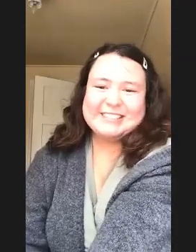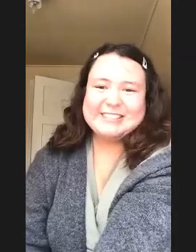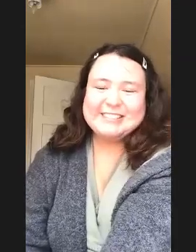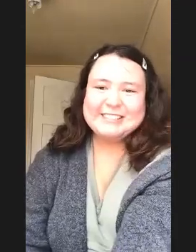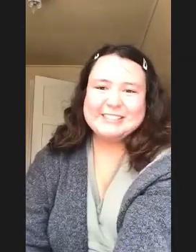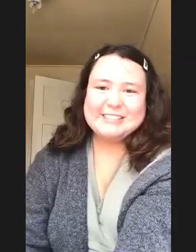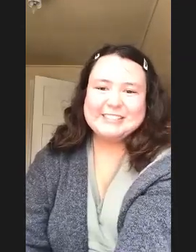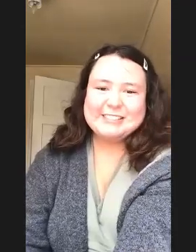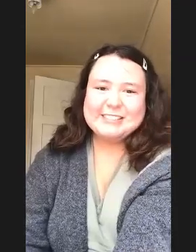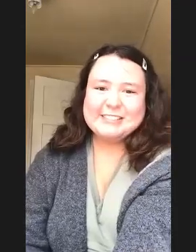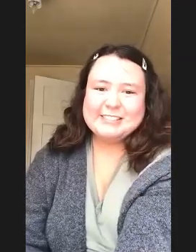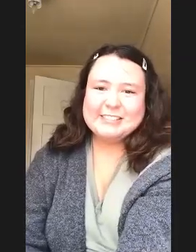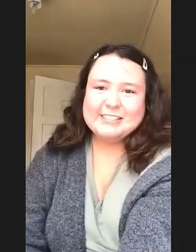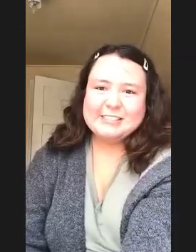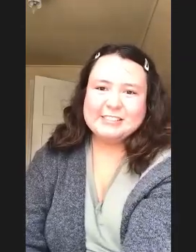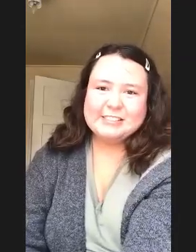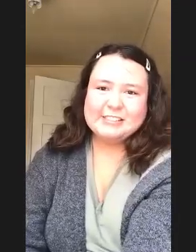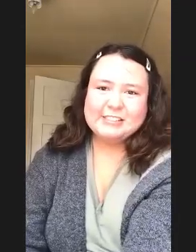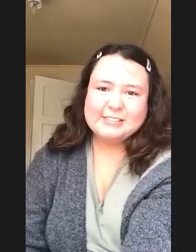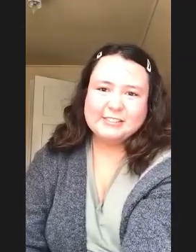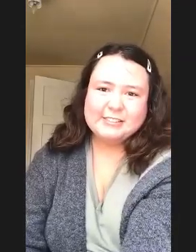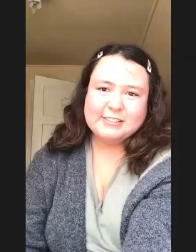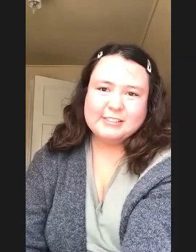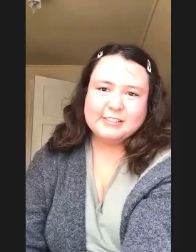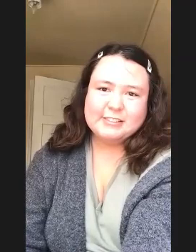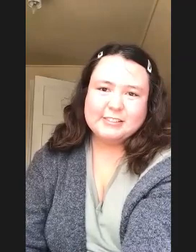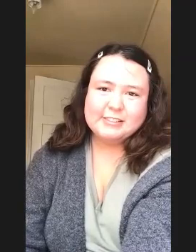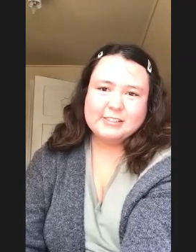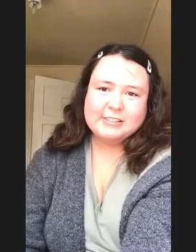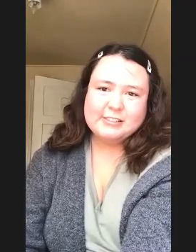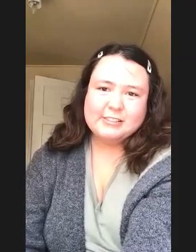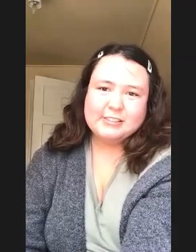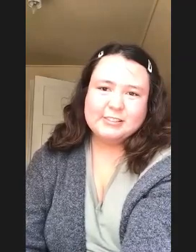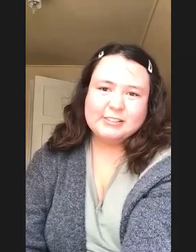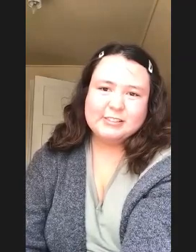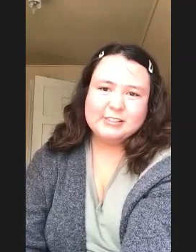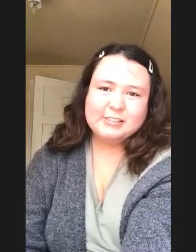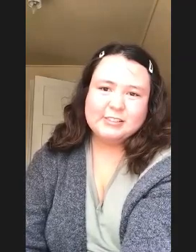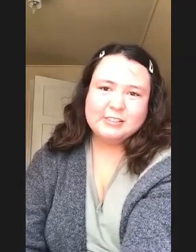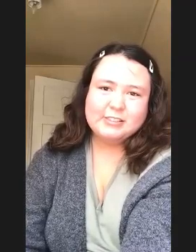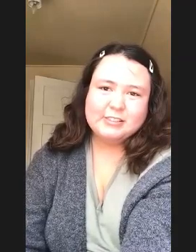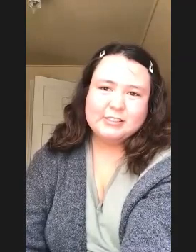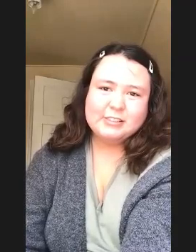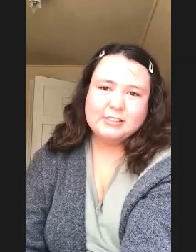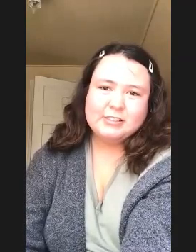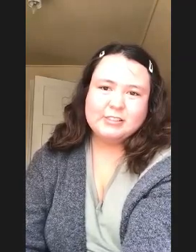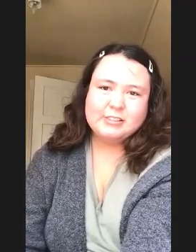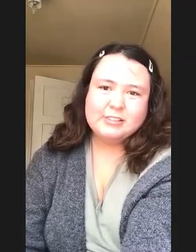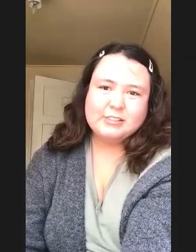I feel like I had a question in my head, but then I forgot about it. What else? I guess when you're